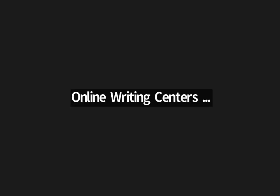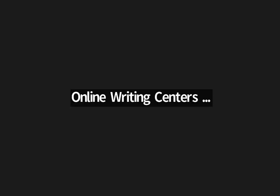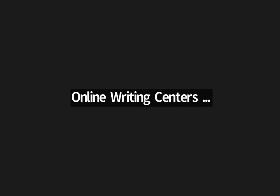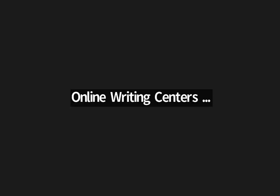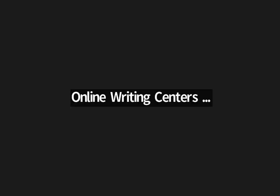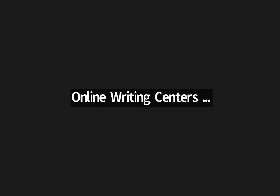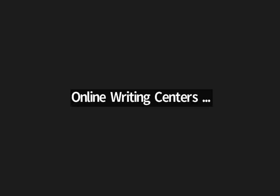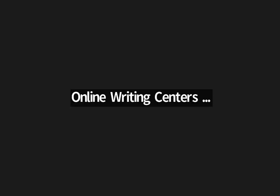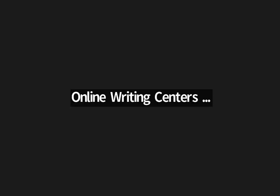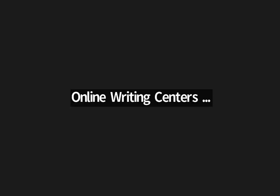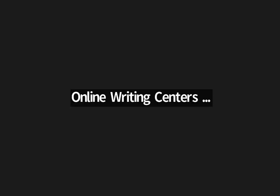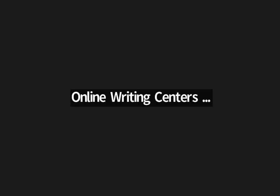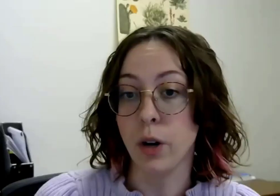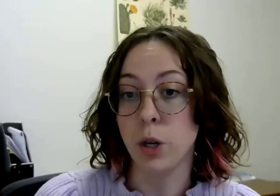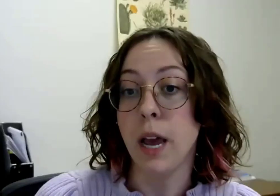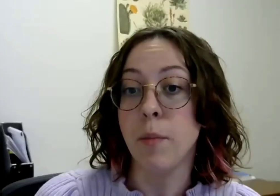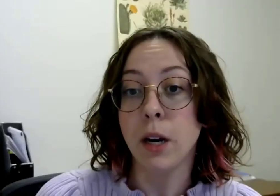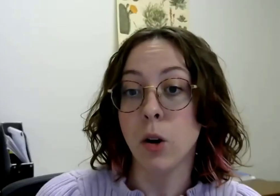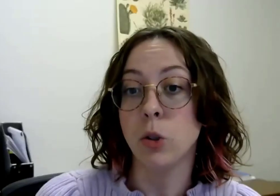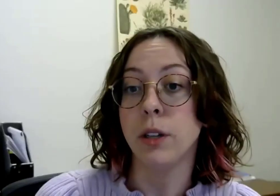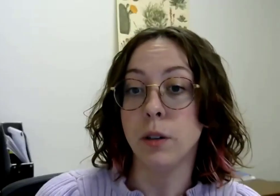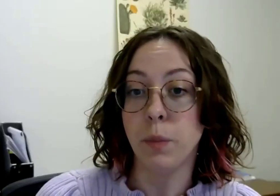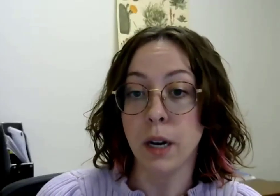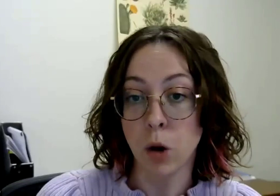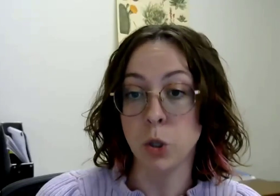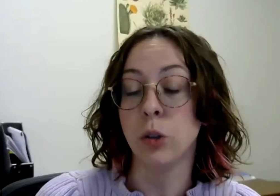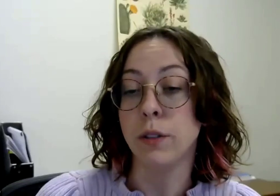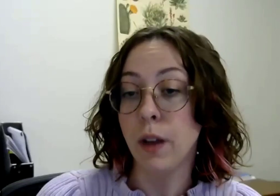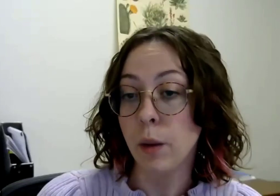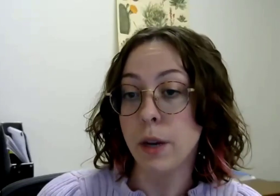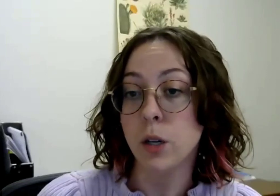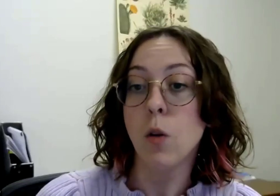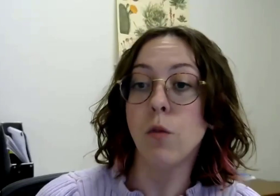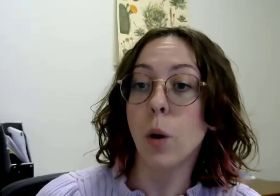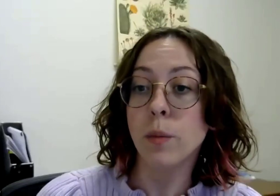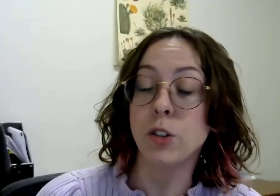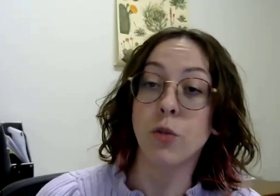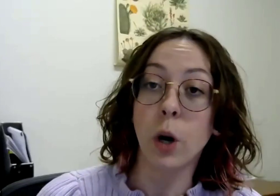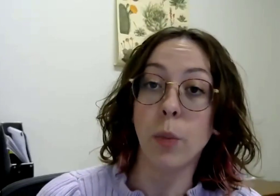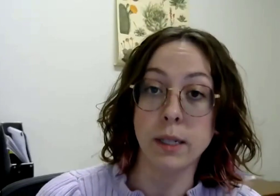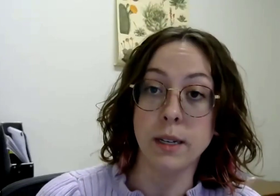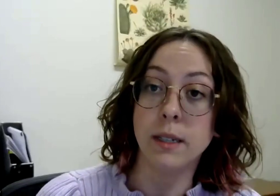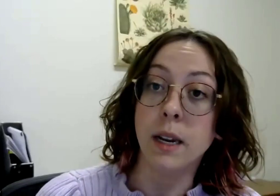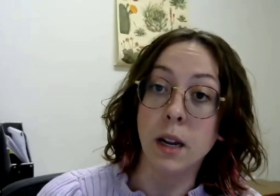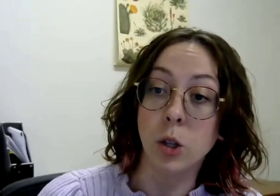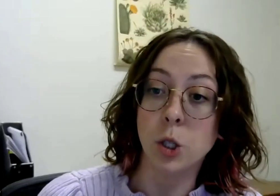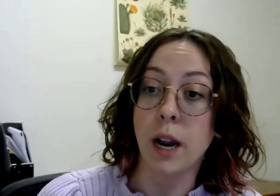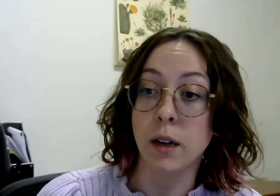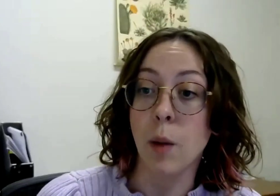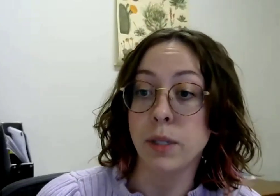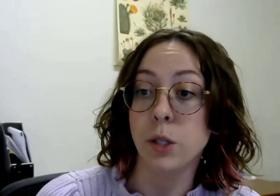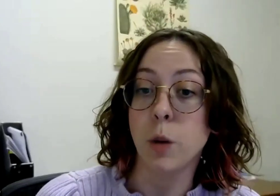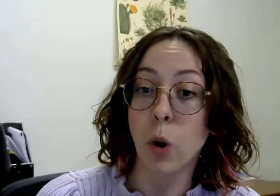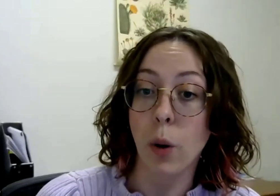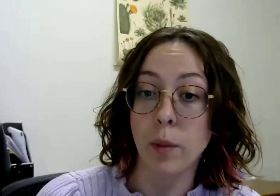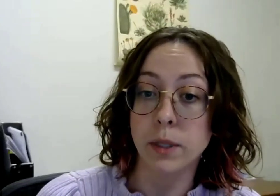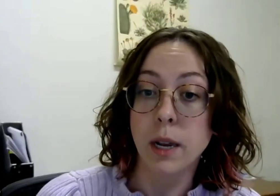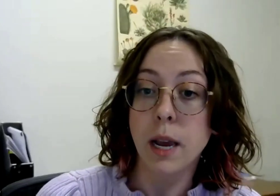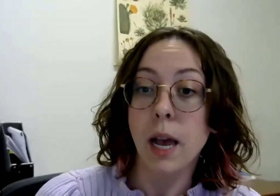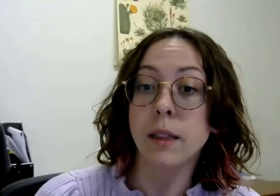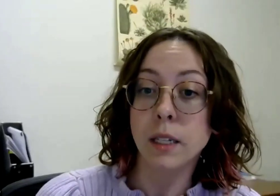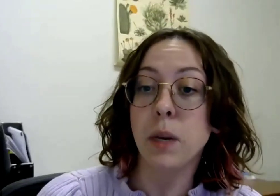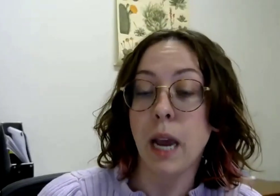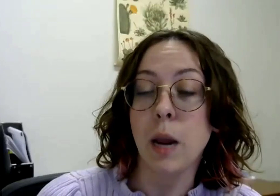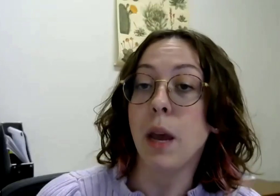through 80s, L2 writing instruction and pedagogical development formed a stronger presence in English and composition